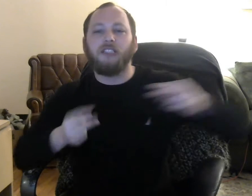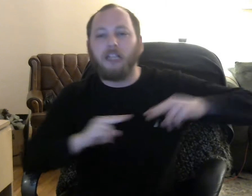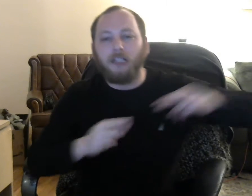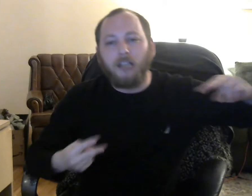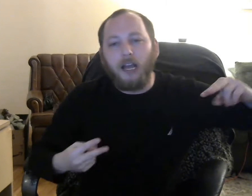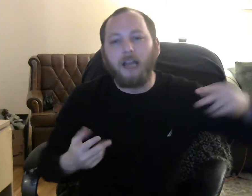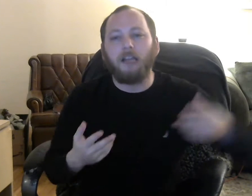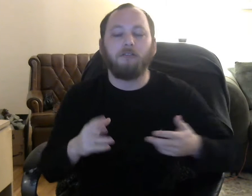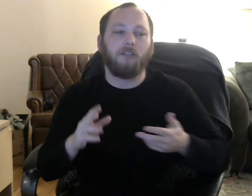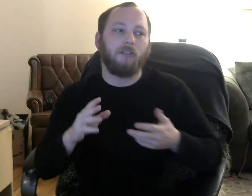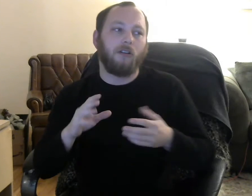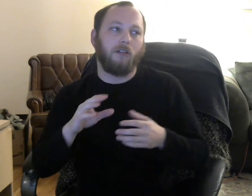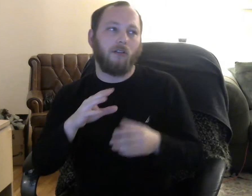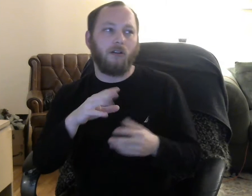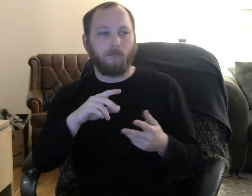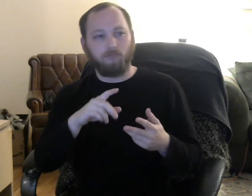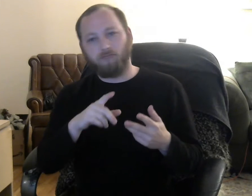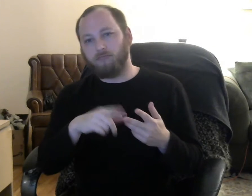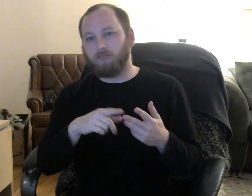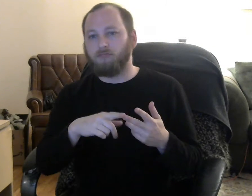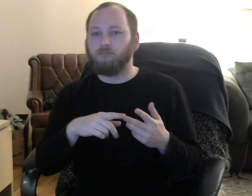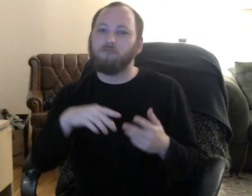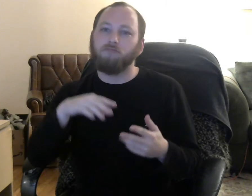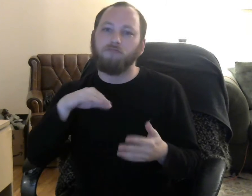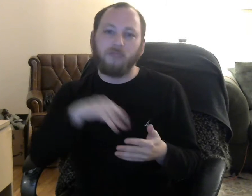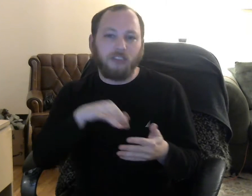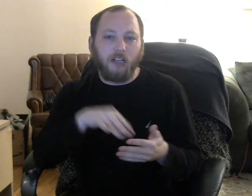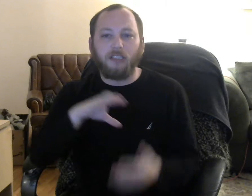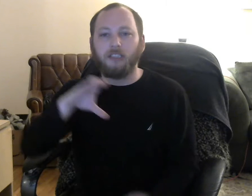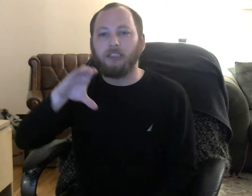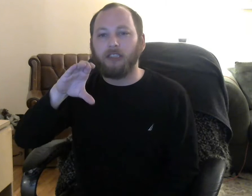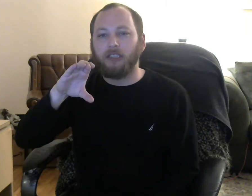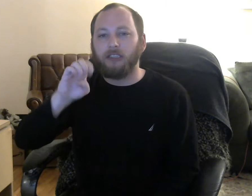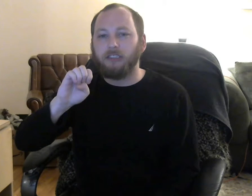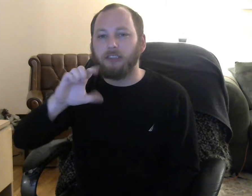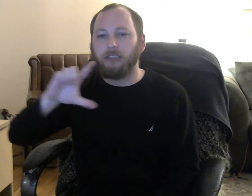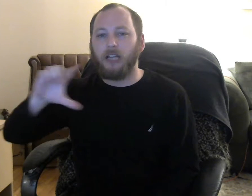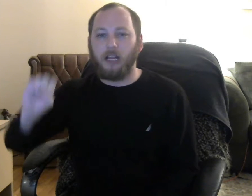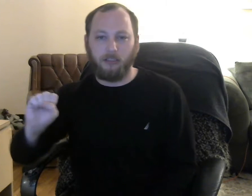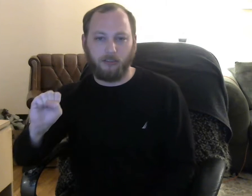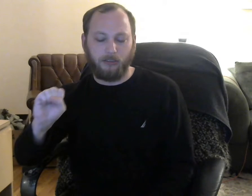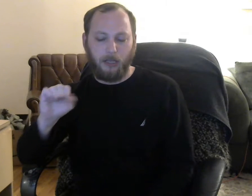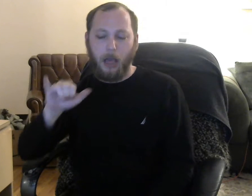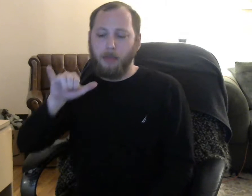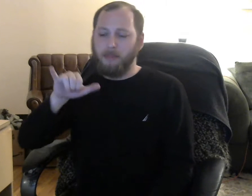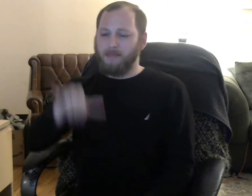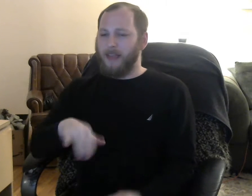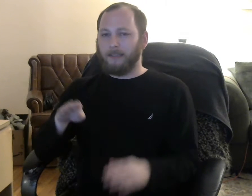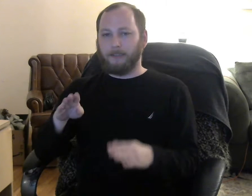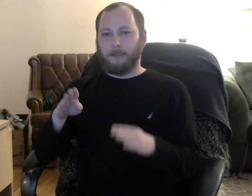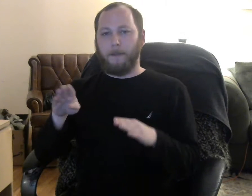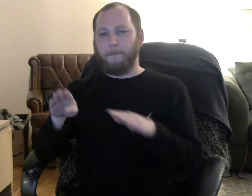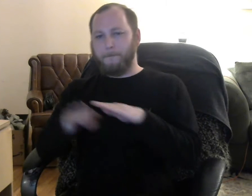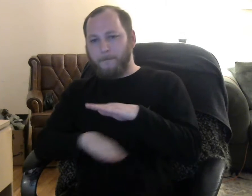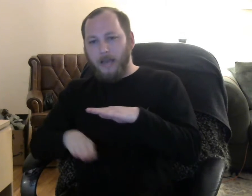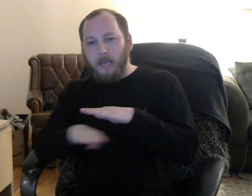study cells, which are the basic building block of life. And as we'll see, even though we view cells as these super,